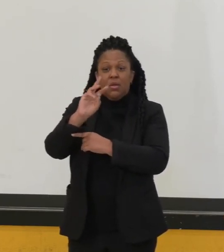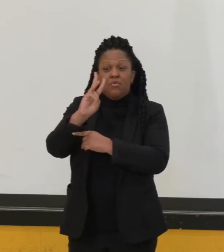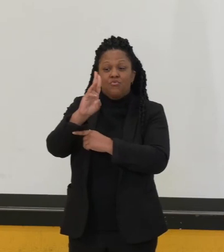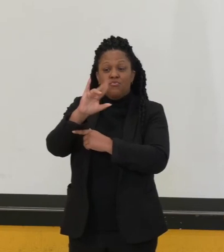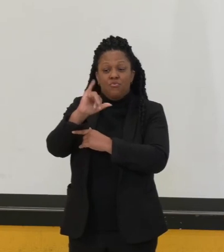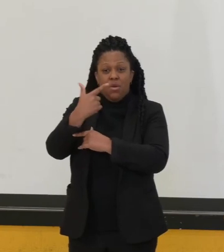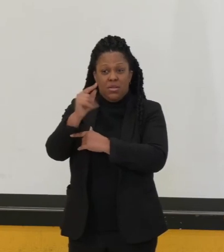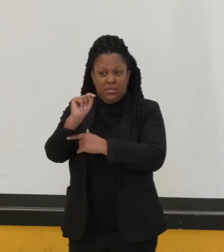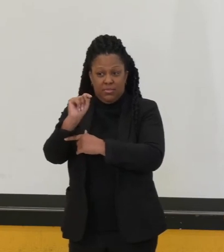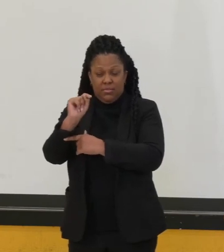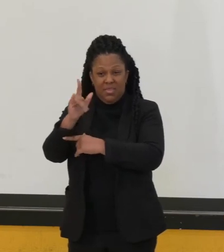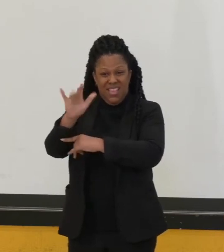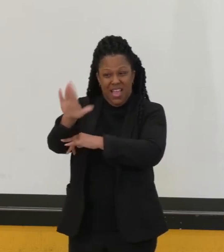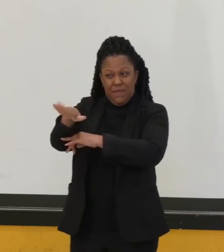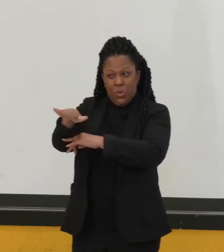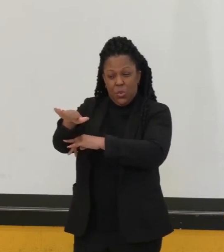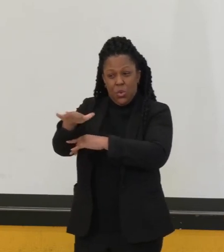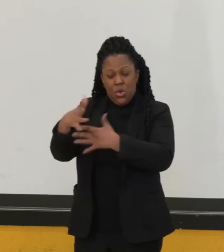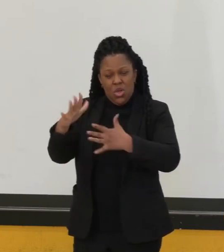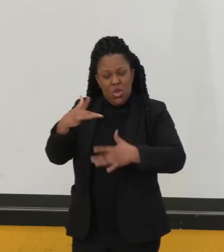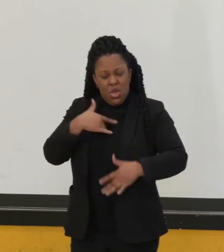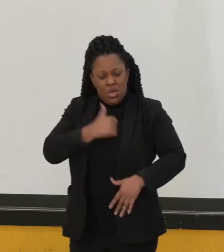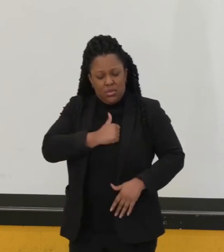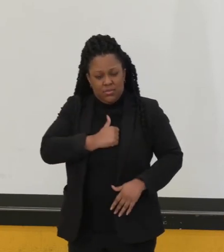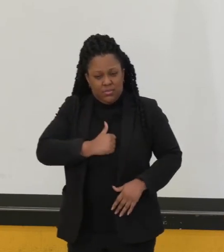of mothers out there that